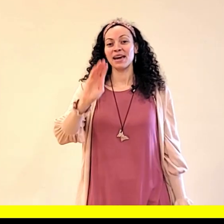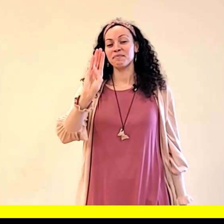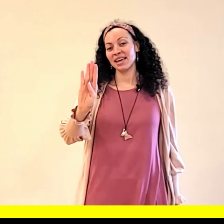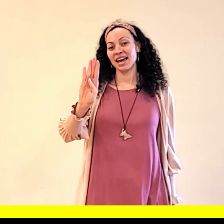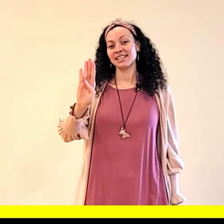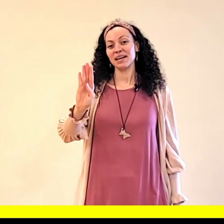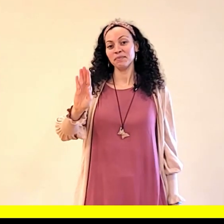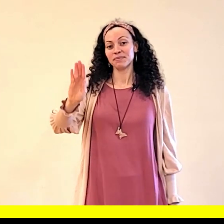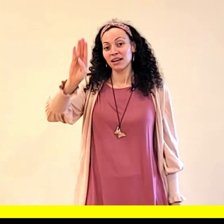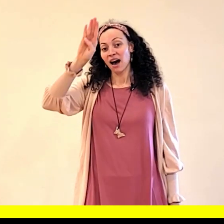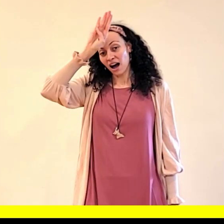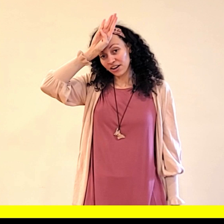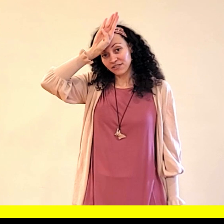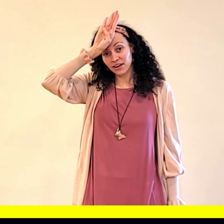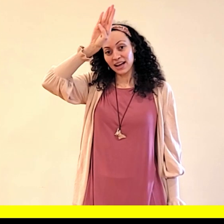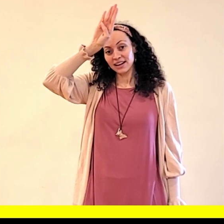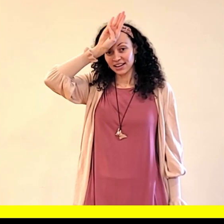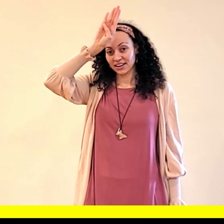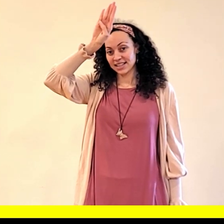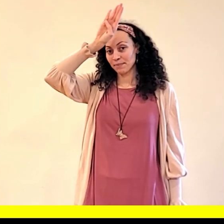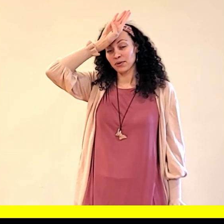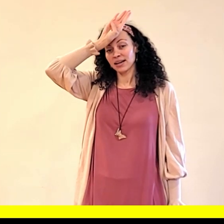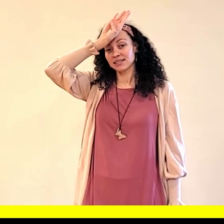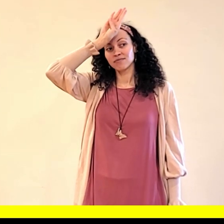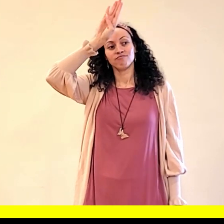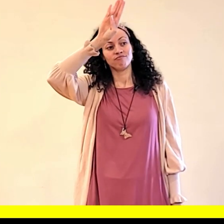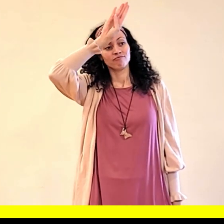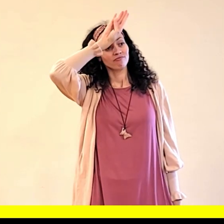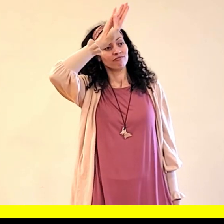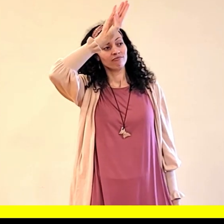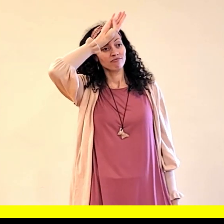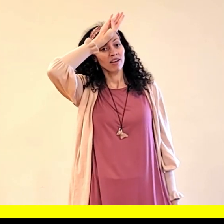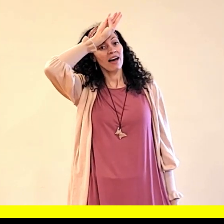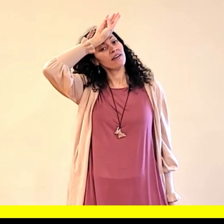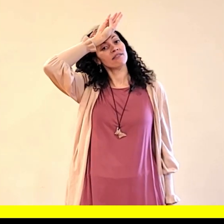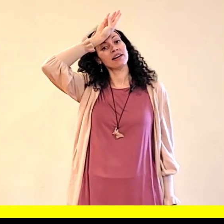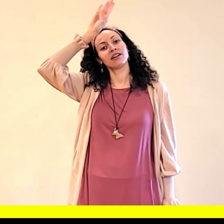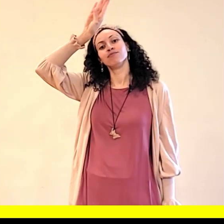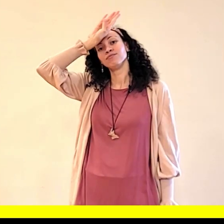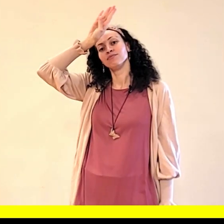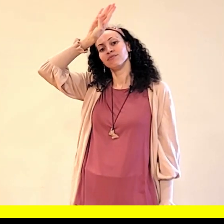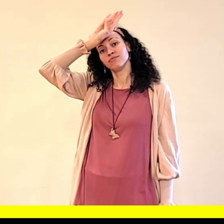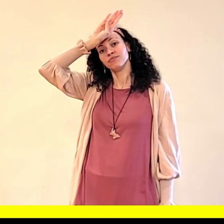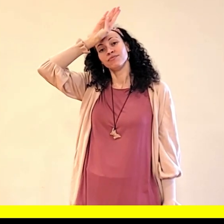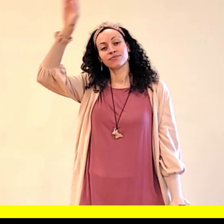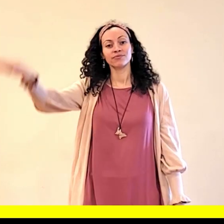going to be a V hand shape on your forehead, and you're going to tap twice. A firefighter.